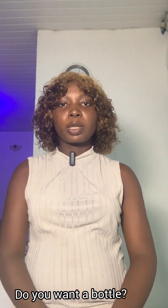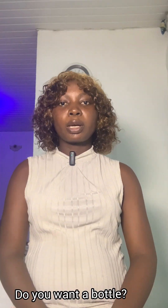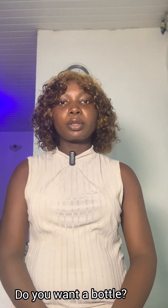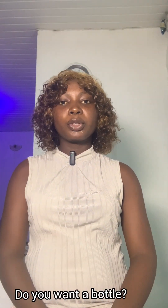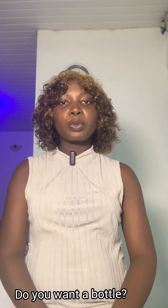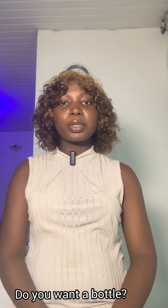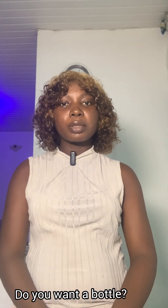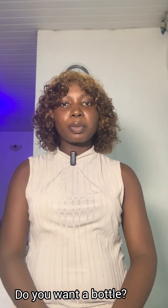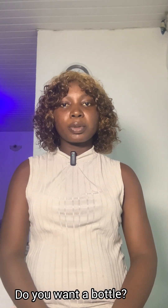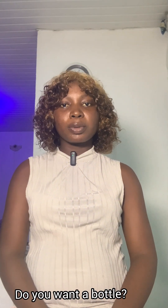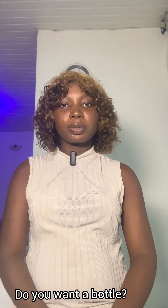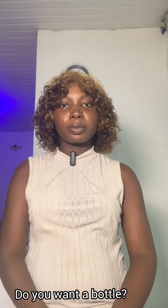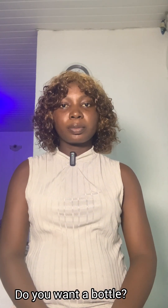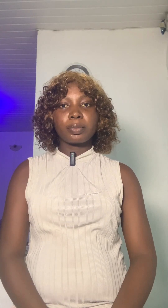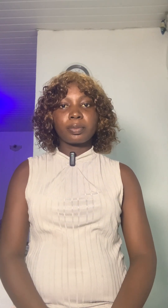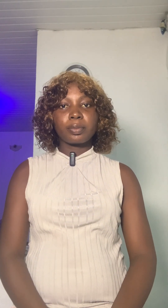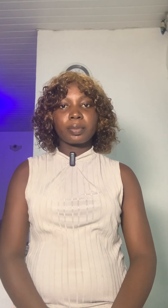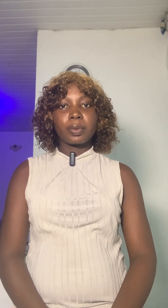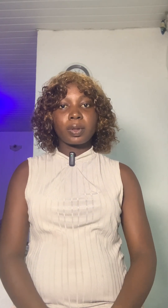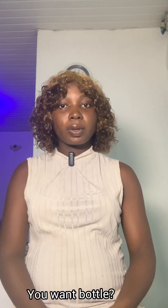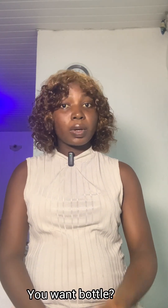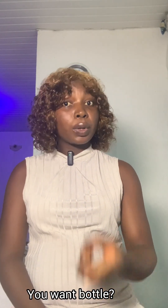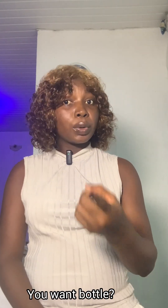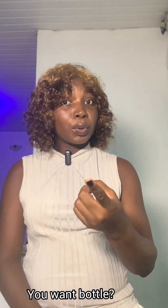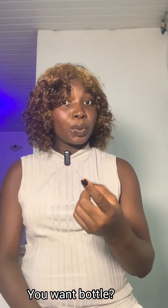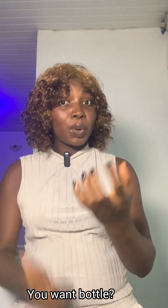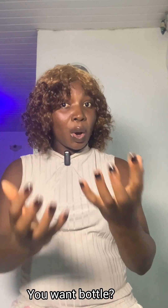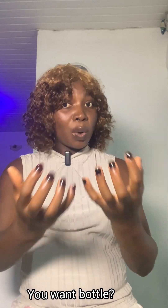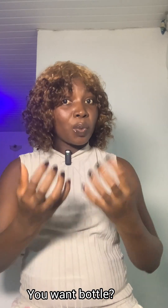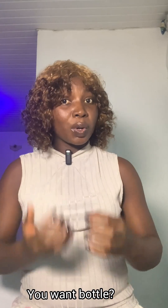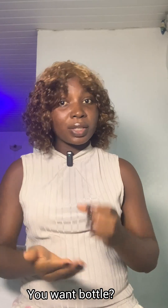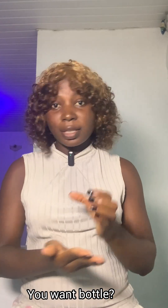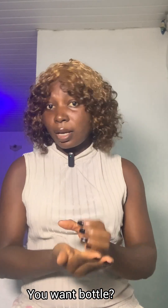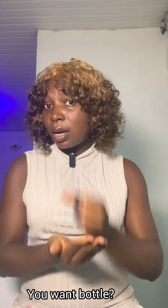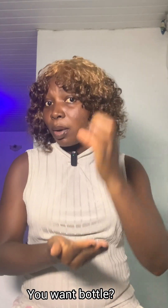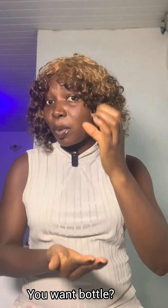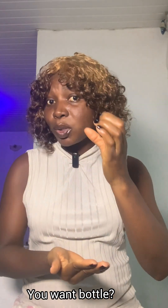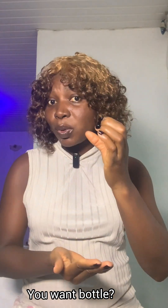Do you want a bottle? You want bottle?